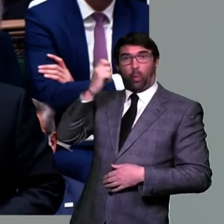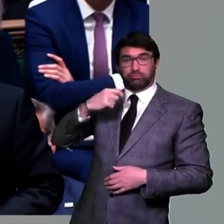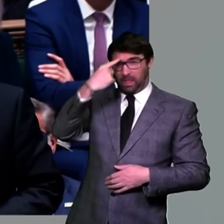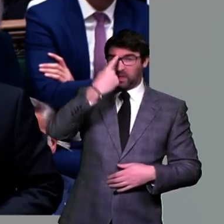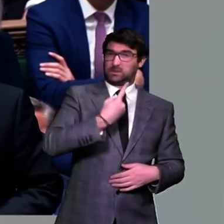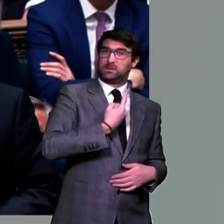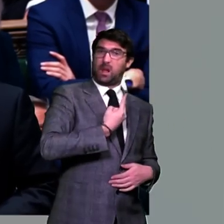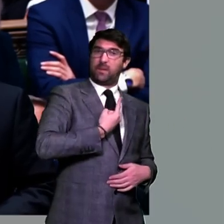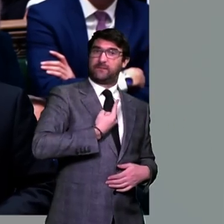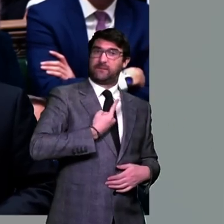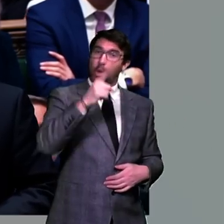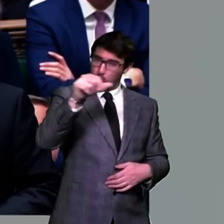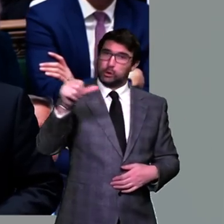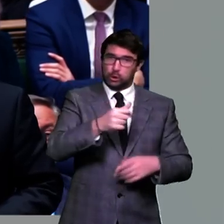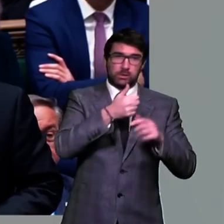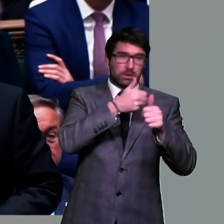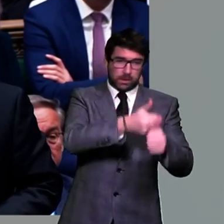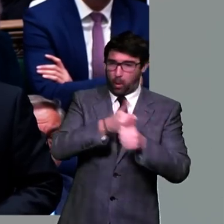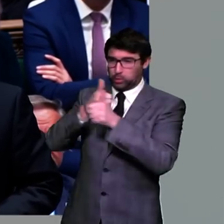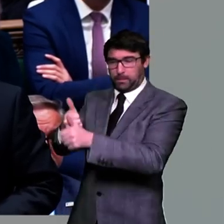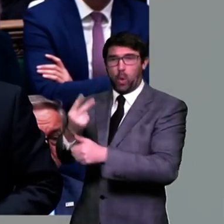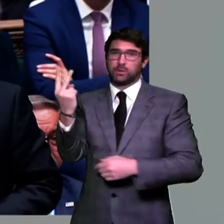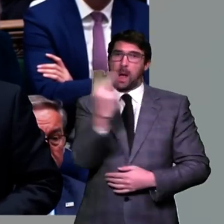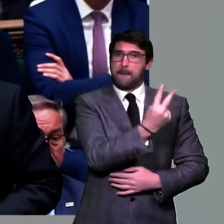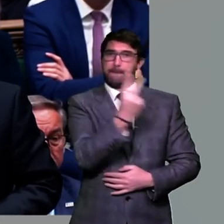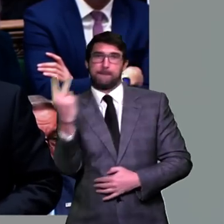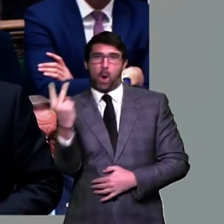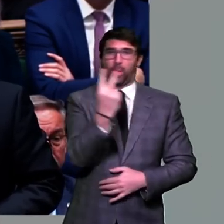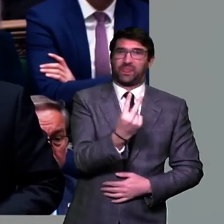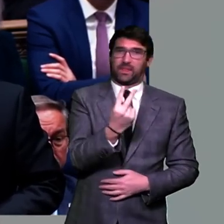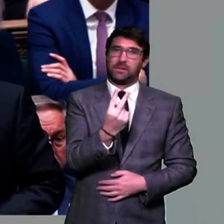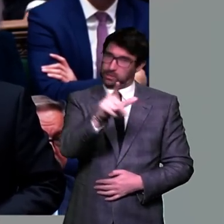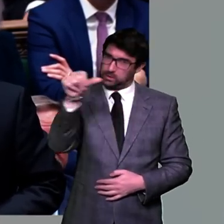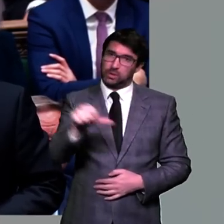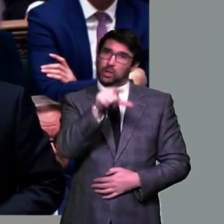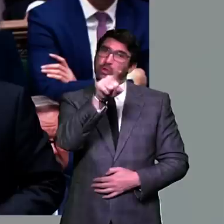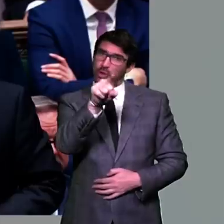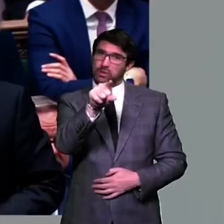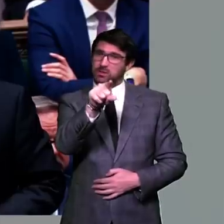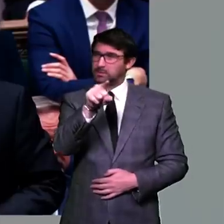unified many of us to do what needs to be done. So in a time